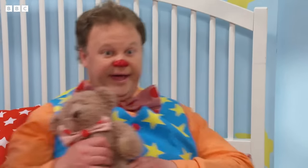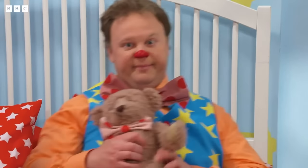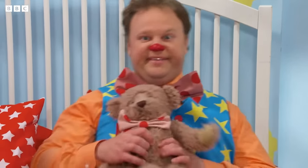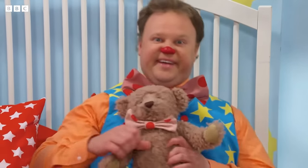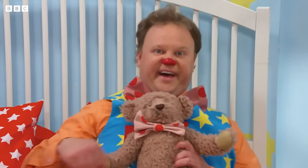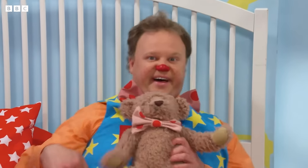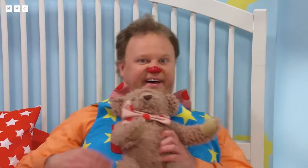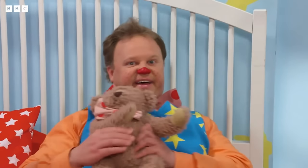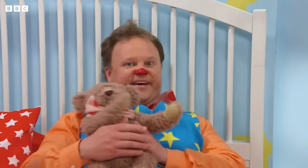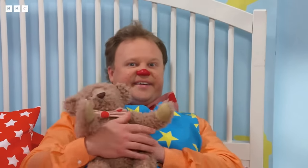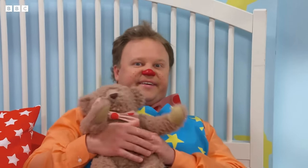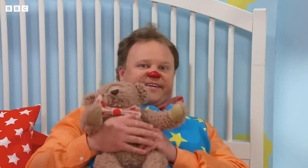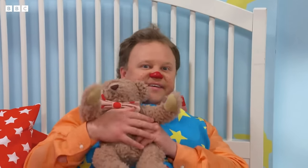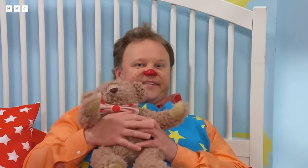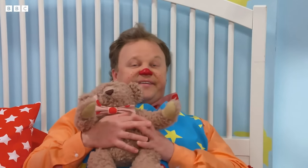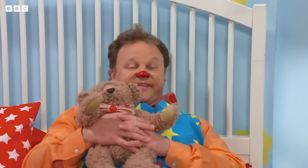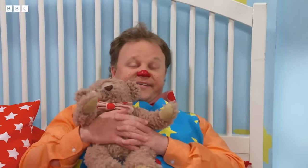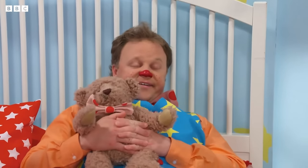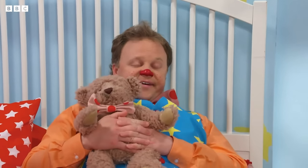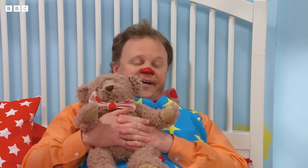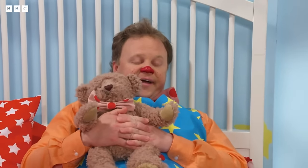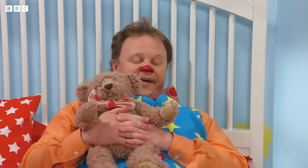I'm tired.